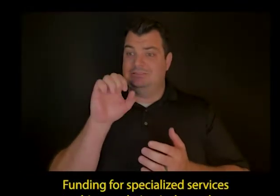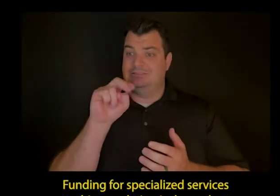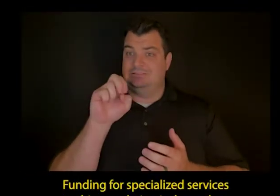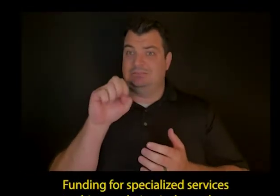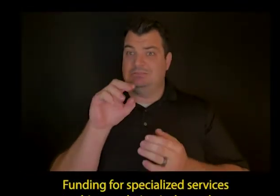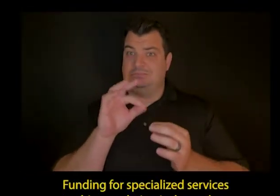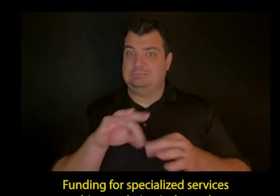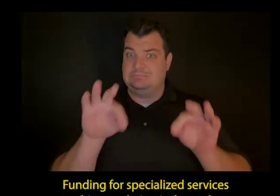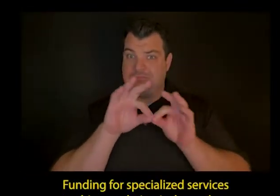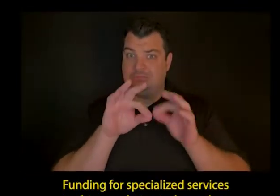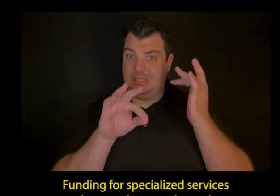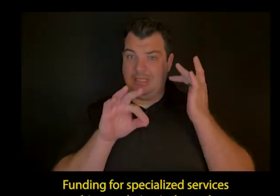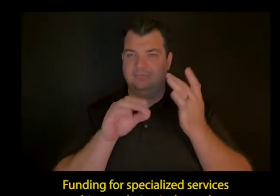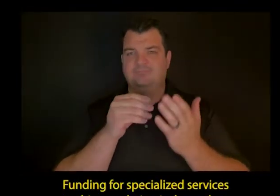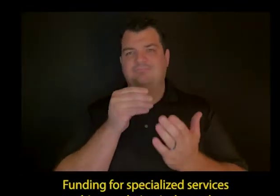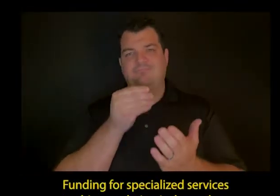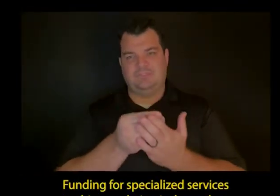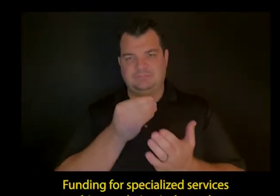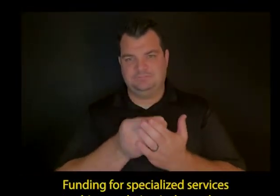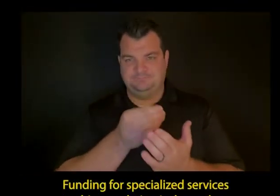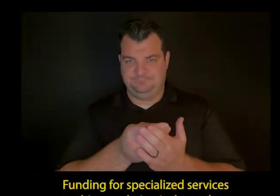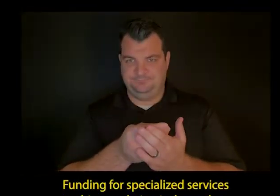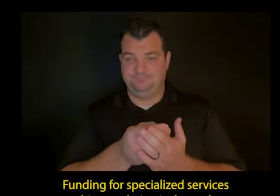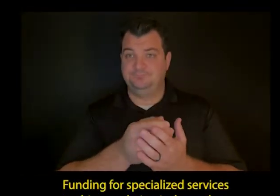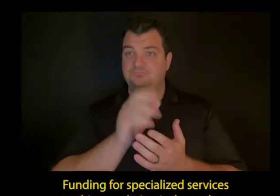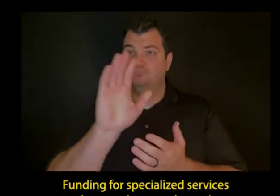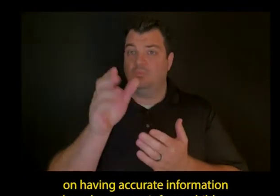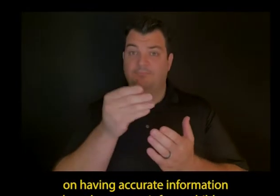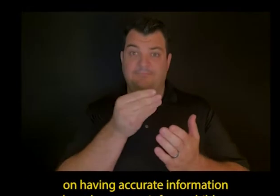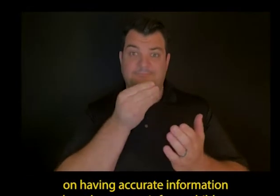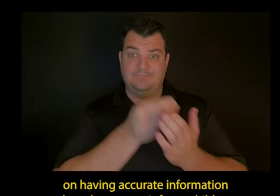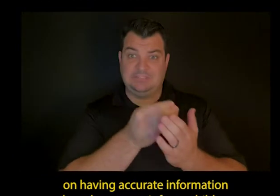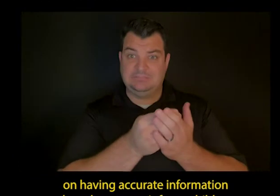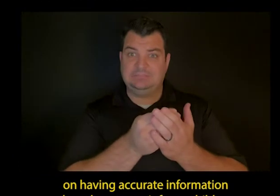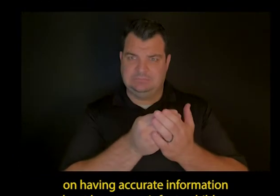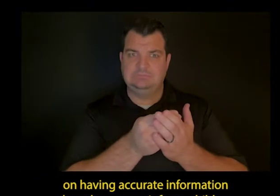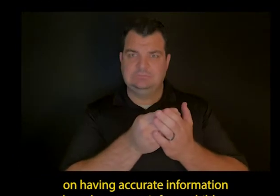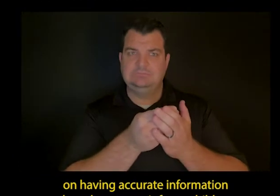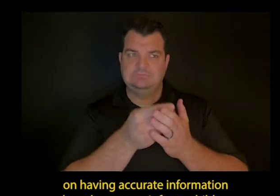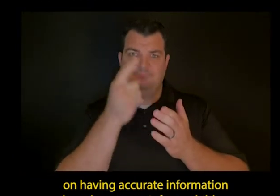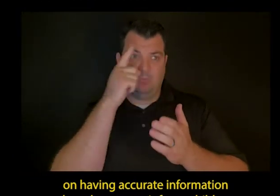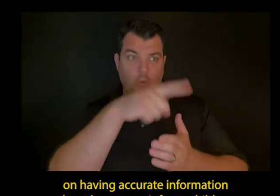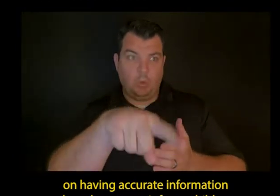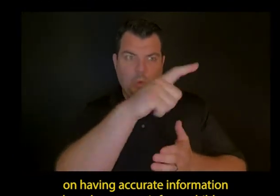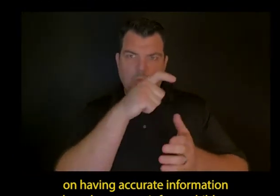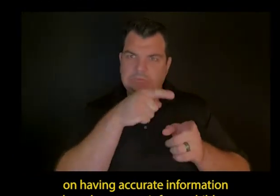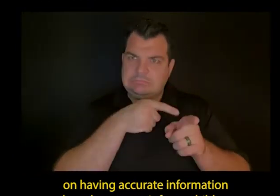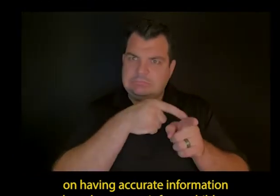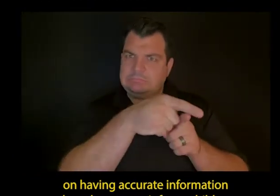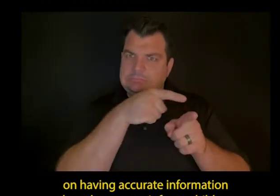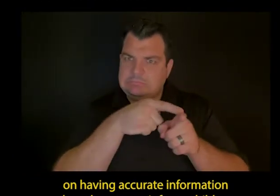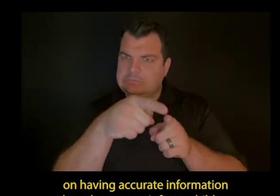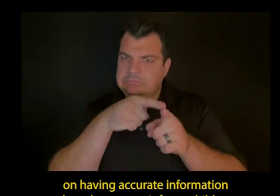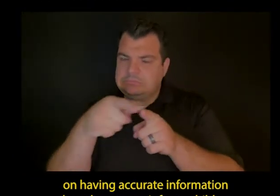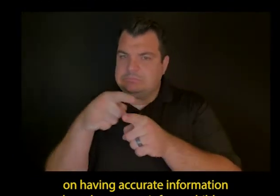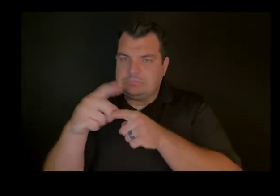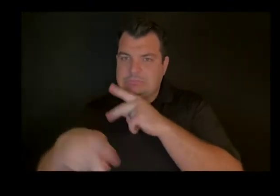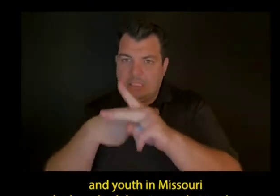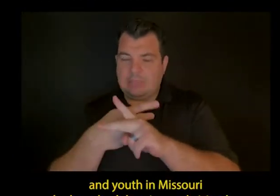Funding for specialized services to this population is dependent on having accurate information about how many infants, children, and